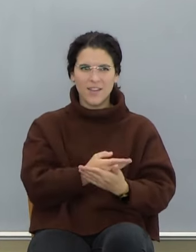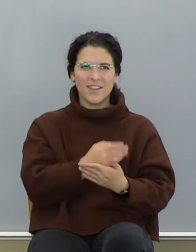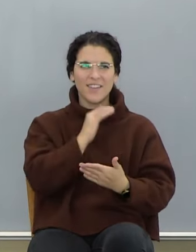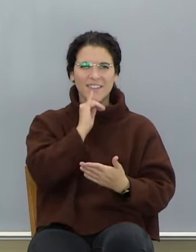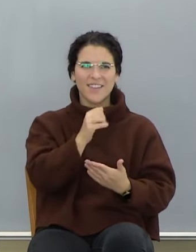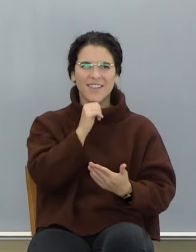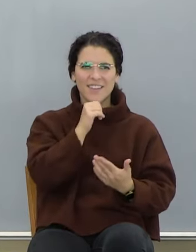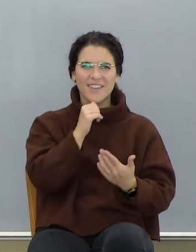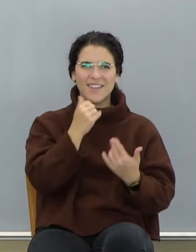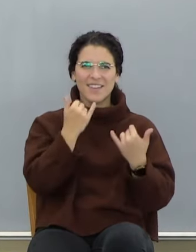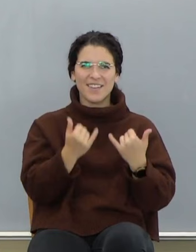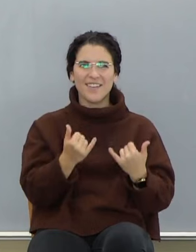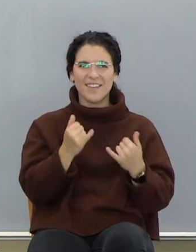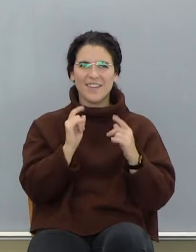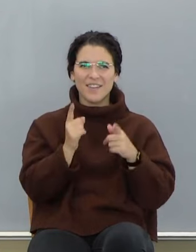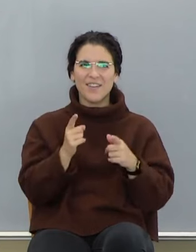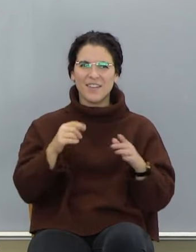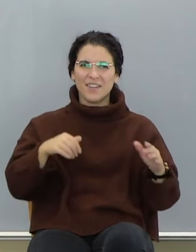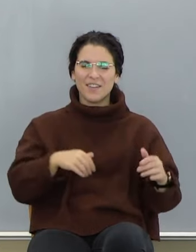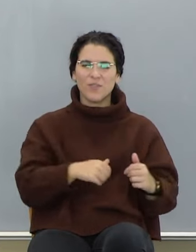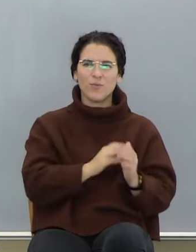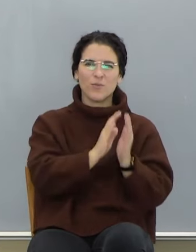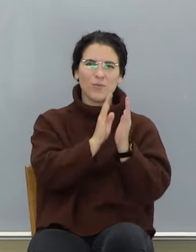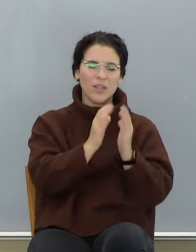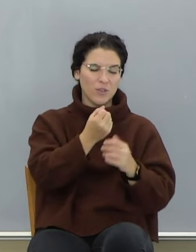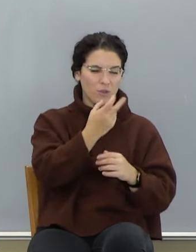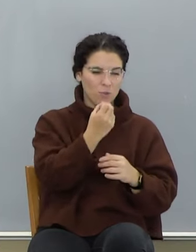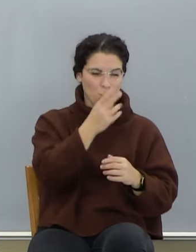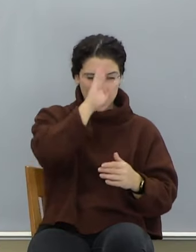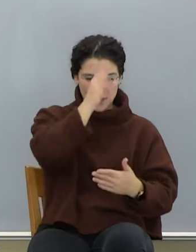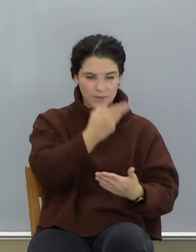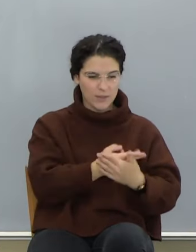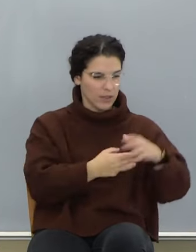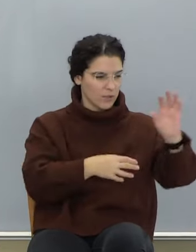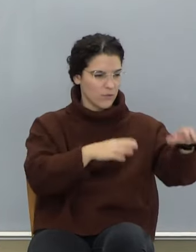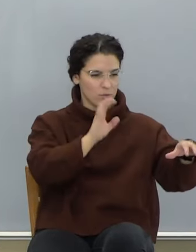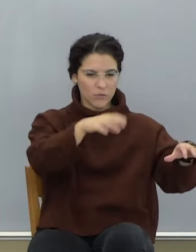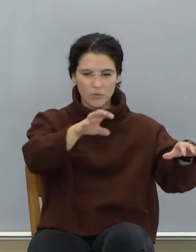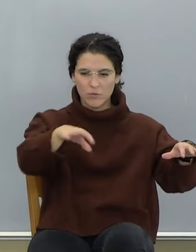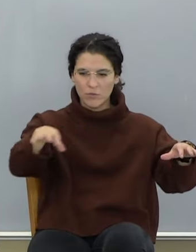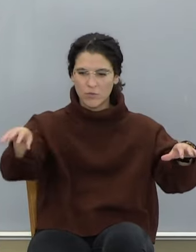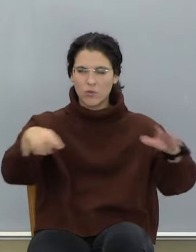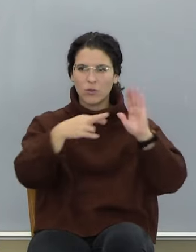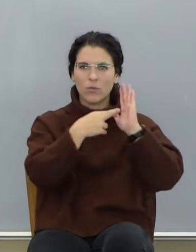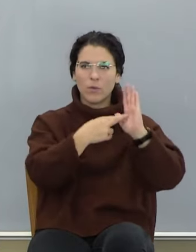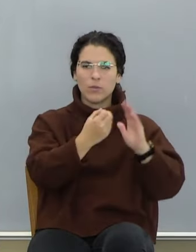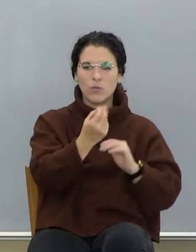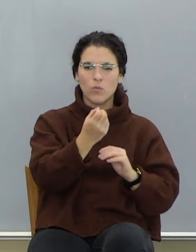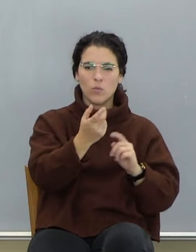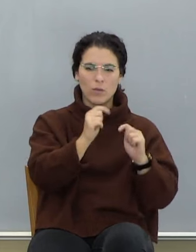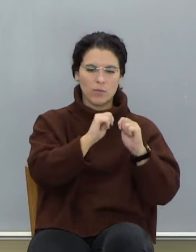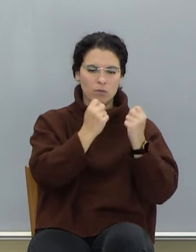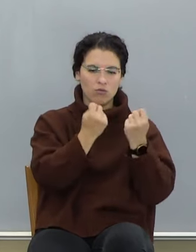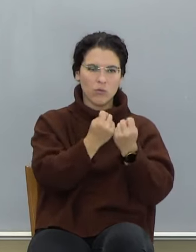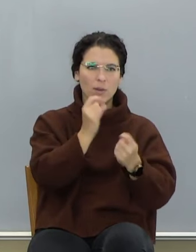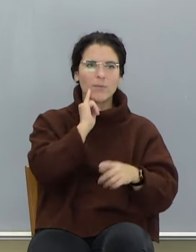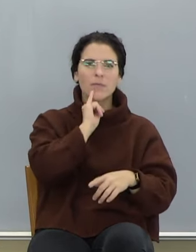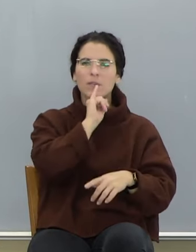now going to address? There are 12 sons, obviously representing the 12 tribes of Israel. And so